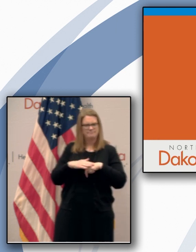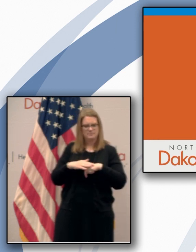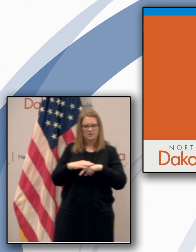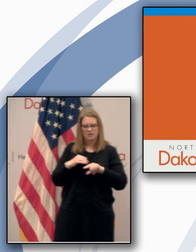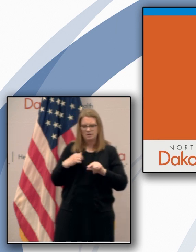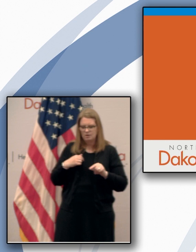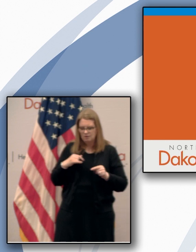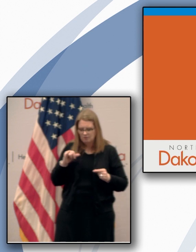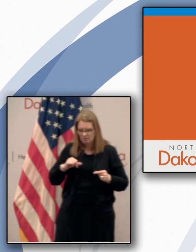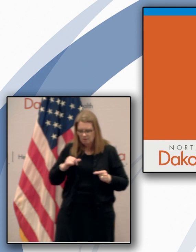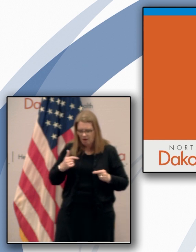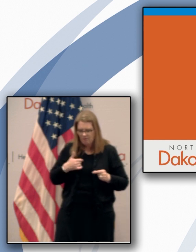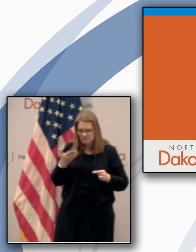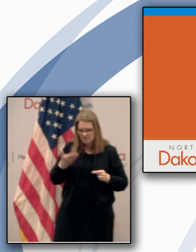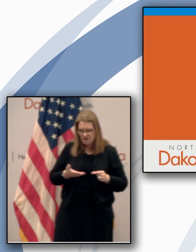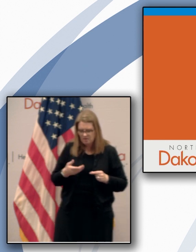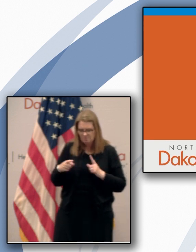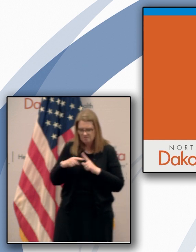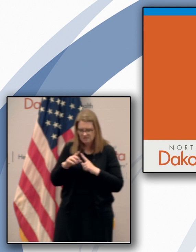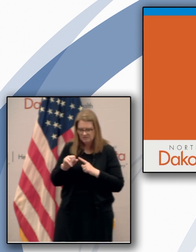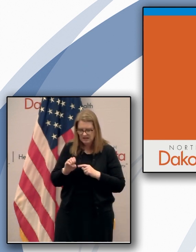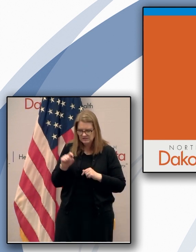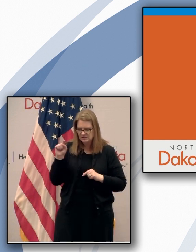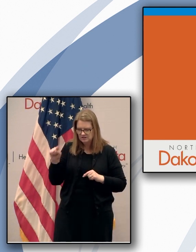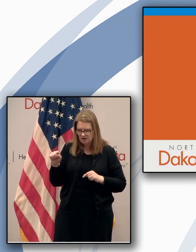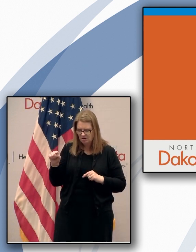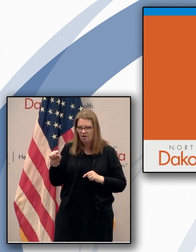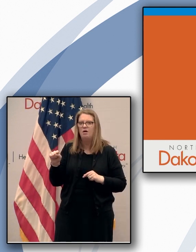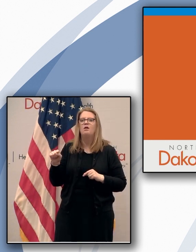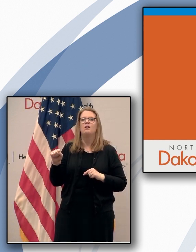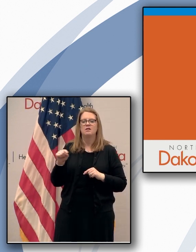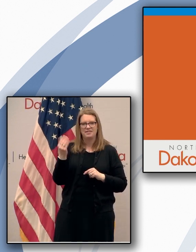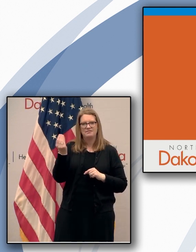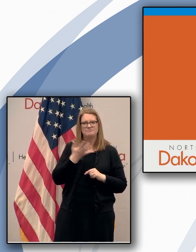take steps to help reduce the spread. And we can notify you based on